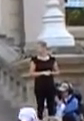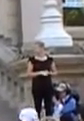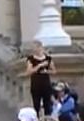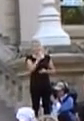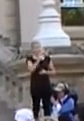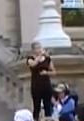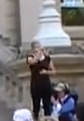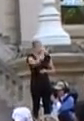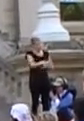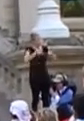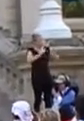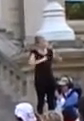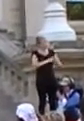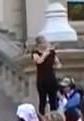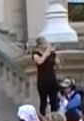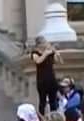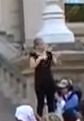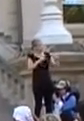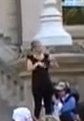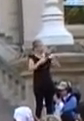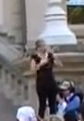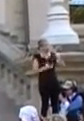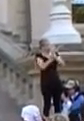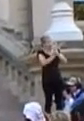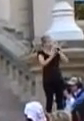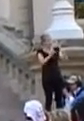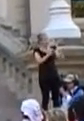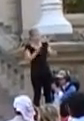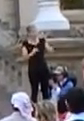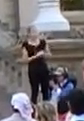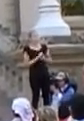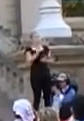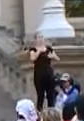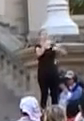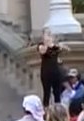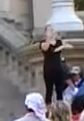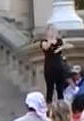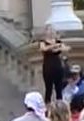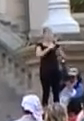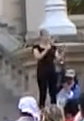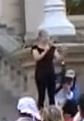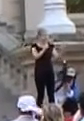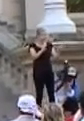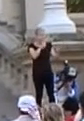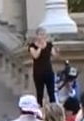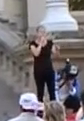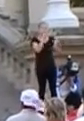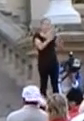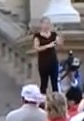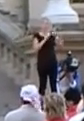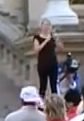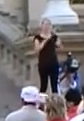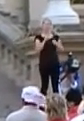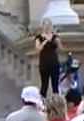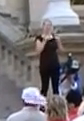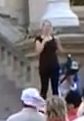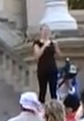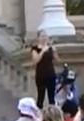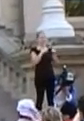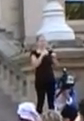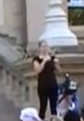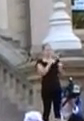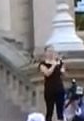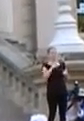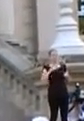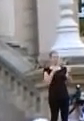And you should have let me speak to my amendment. So the next day I was preparing to speak to some voter suppression legislation